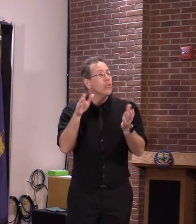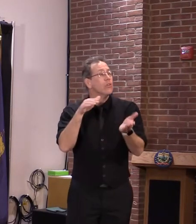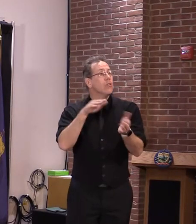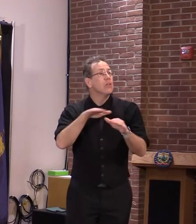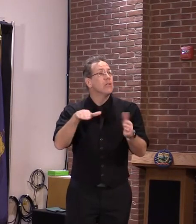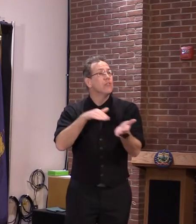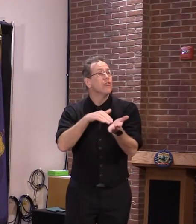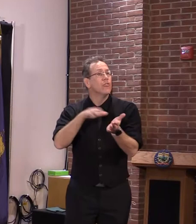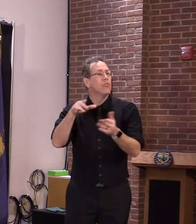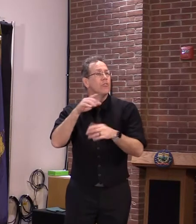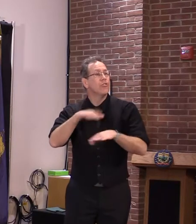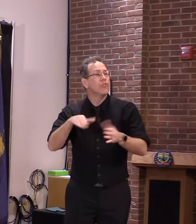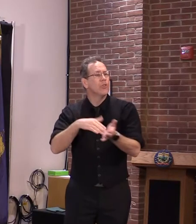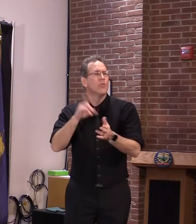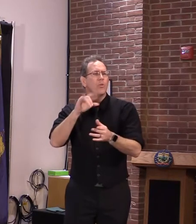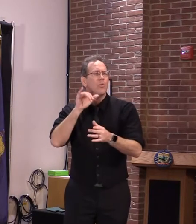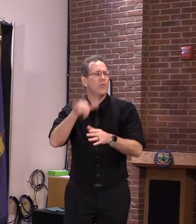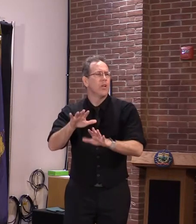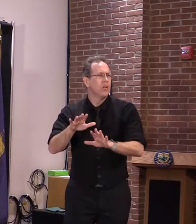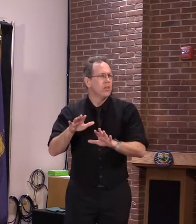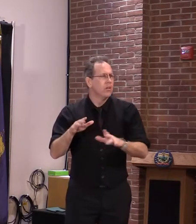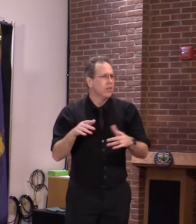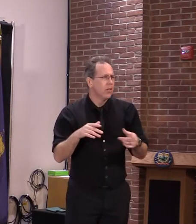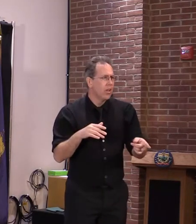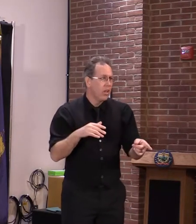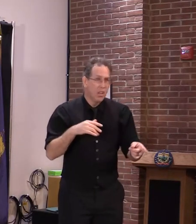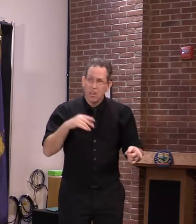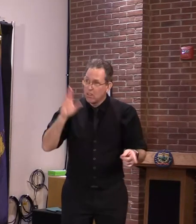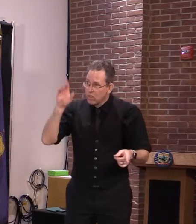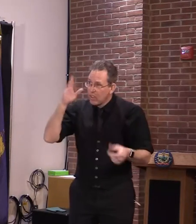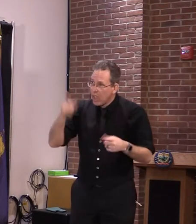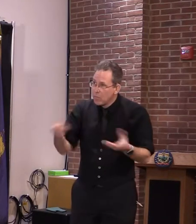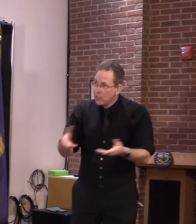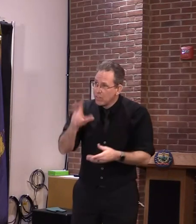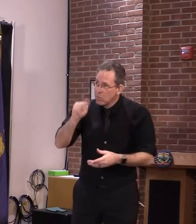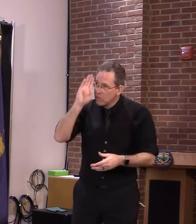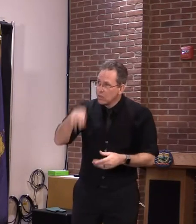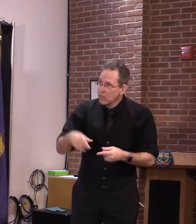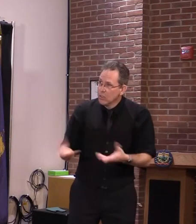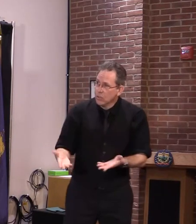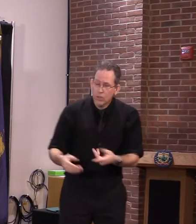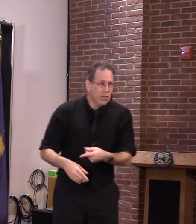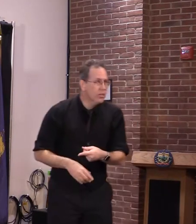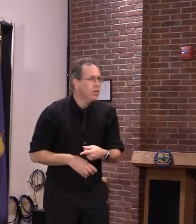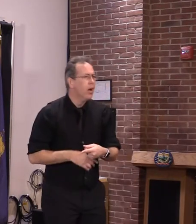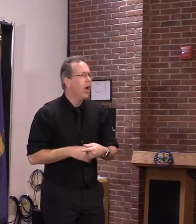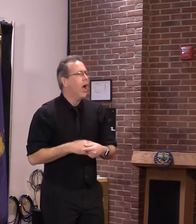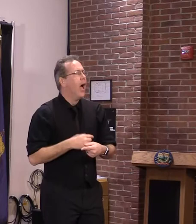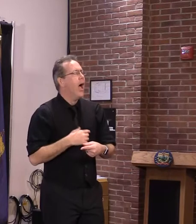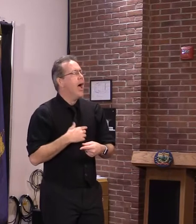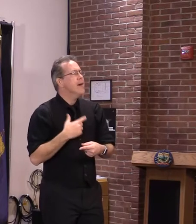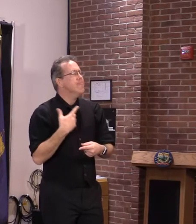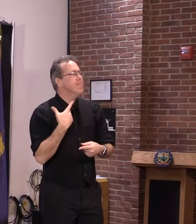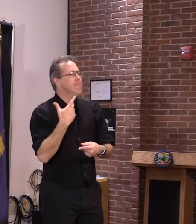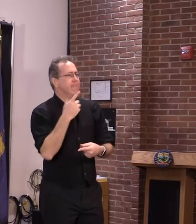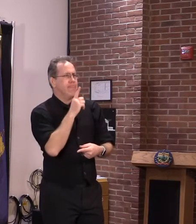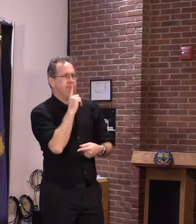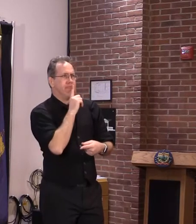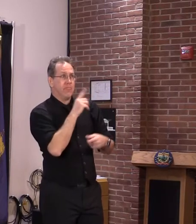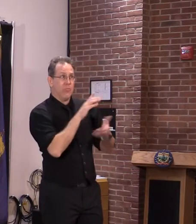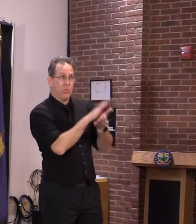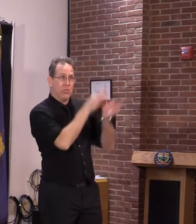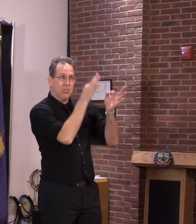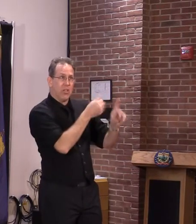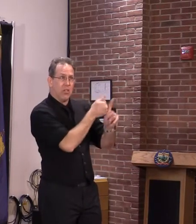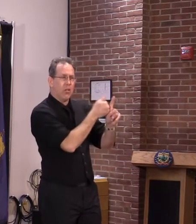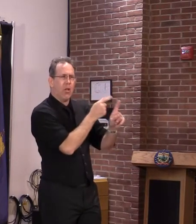So you're not aware of this happening in Vermont schools? Well, it's the schools don't necessarily make the decision.